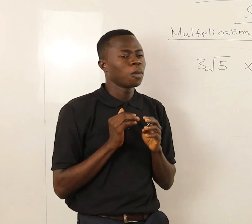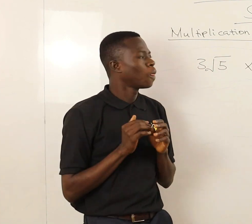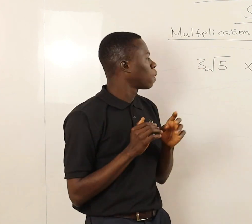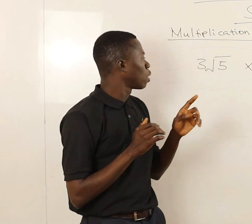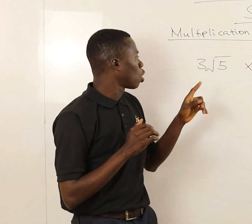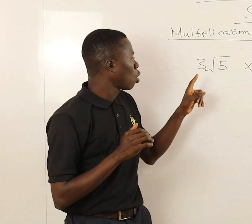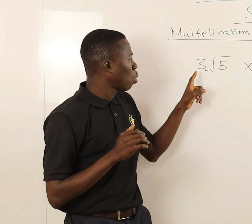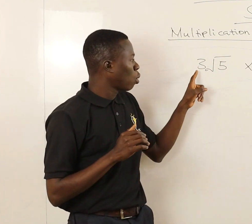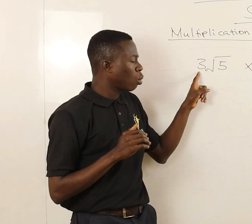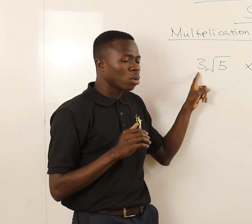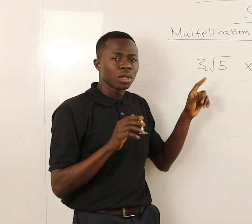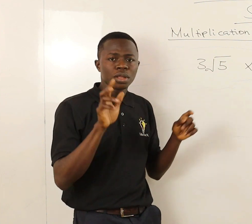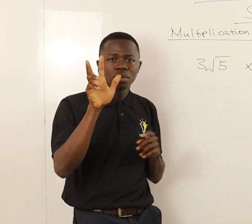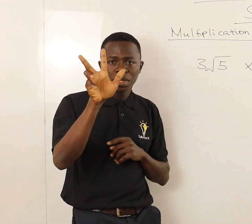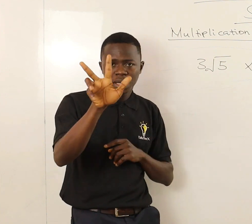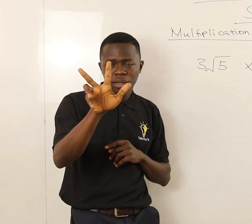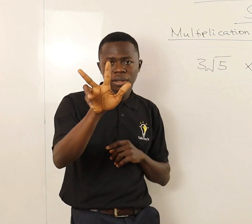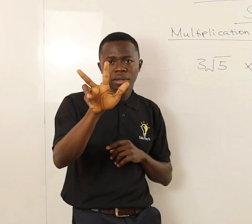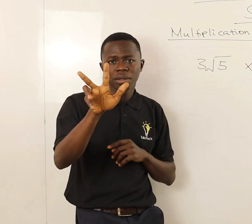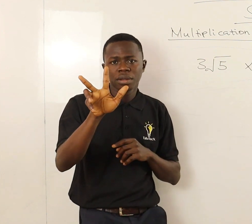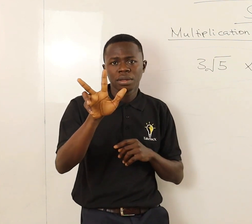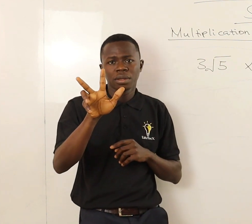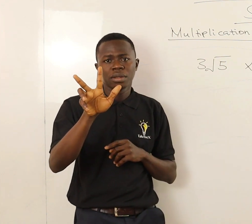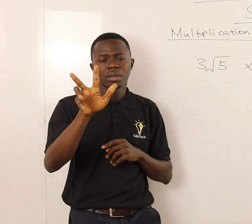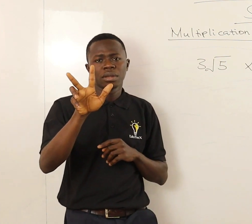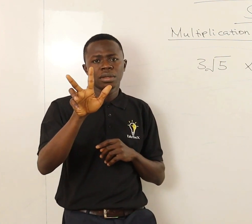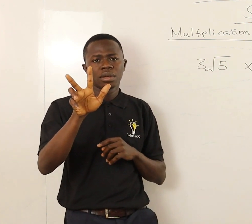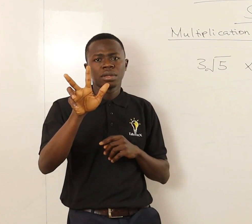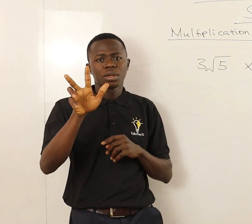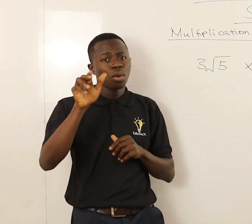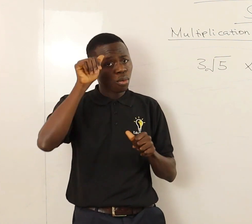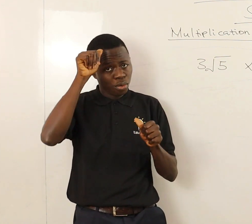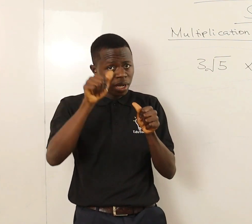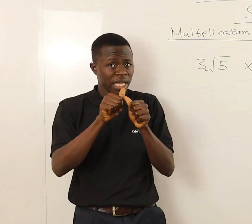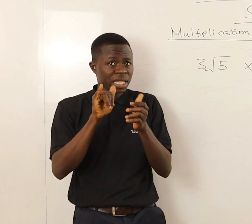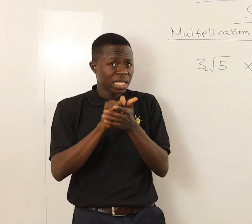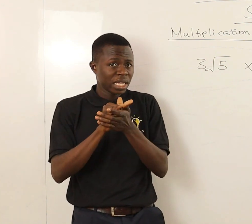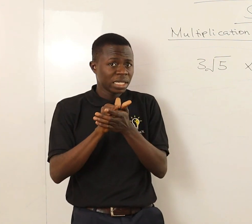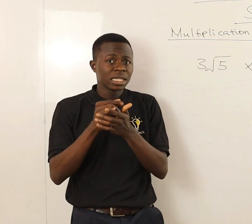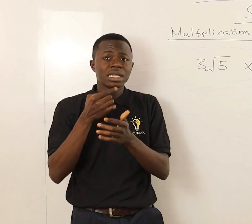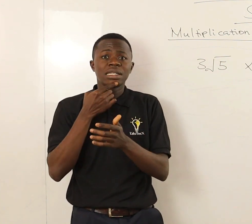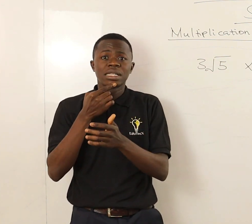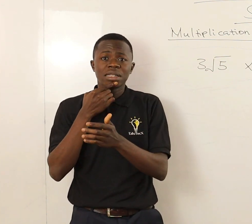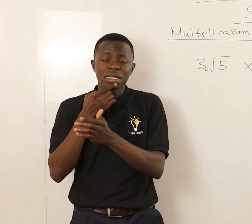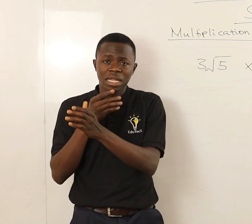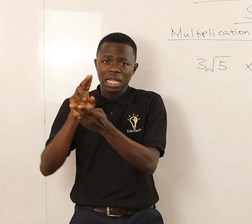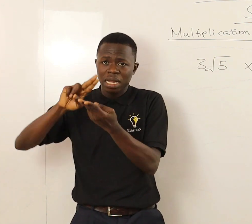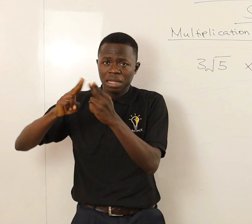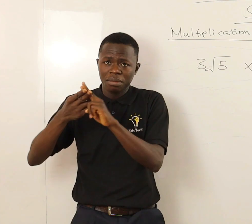them and then multiply. So in this particular one too, we do the same thing. We pick the